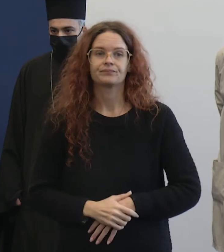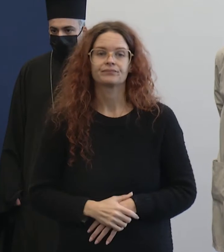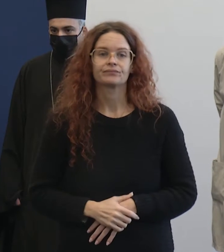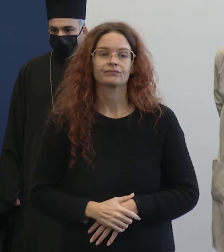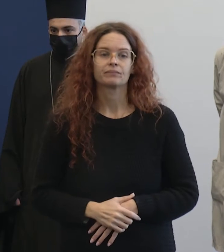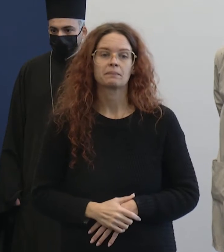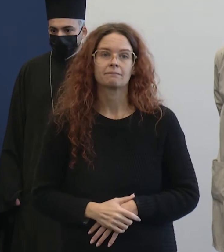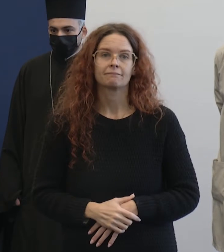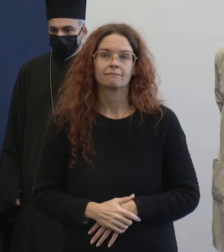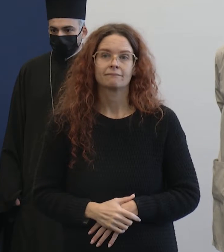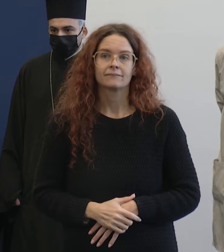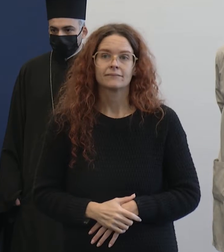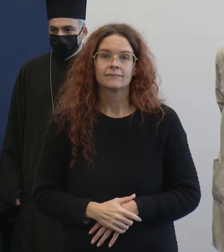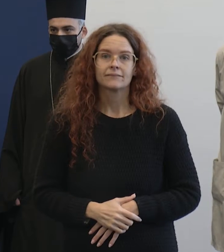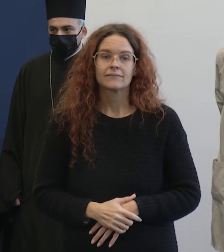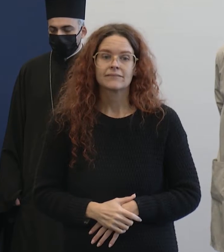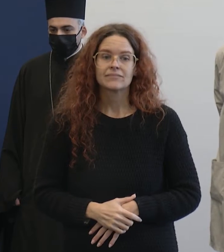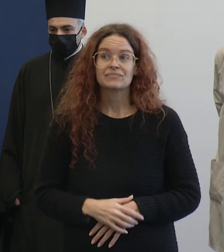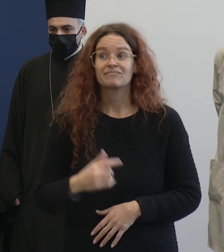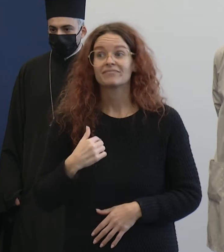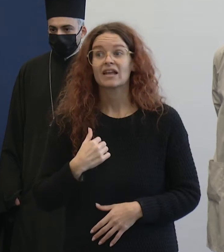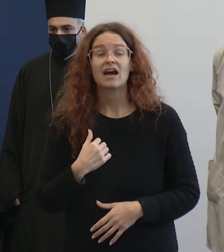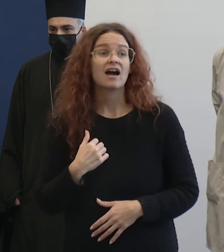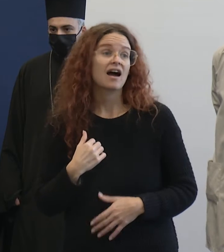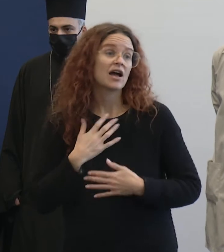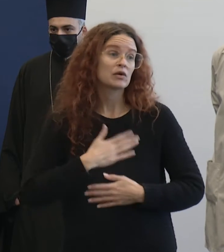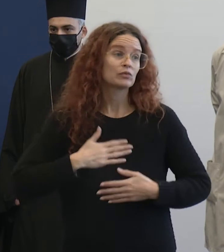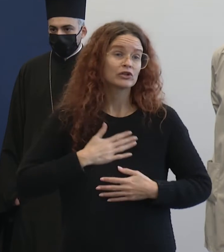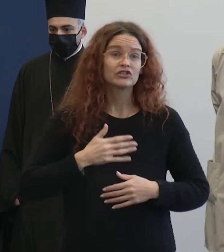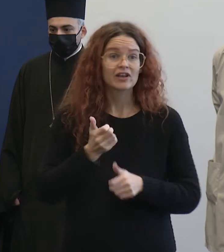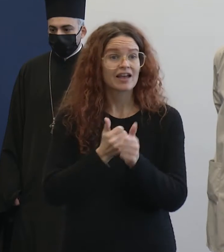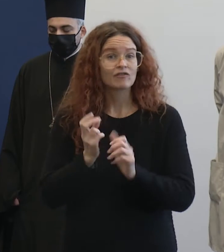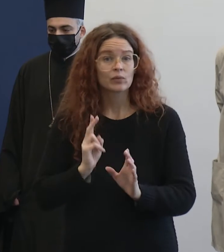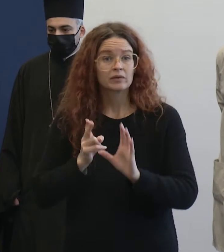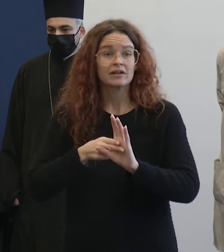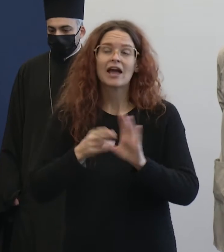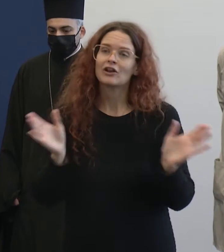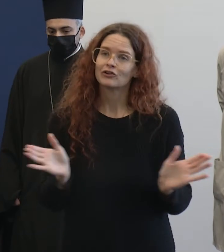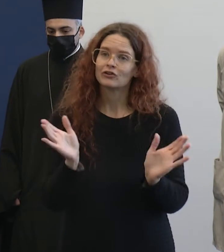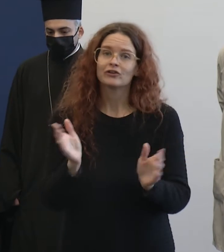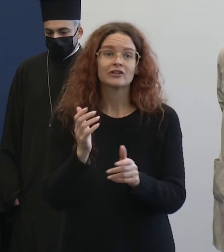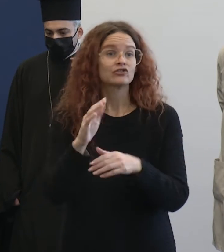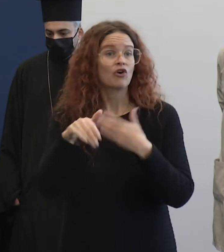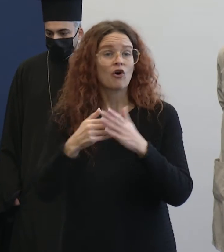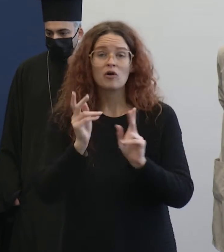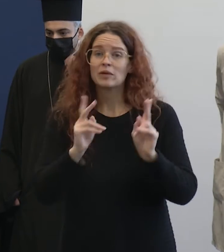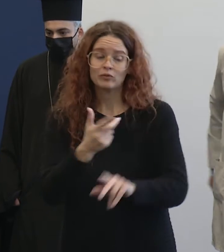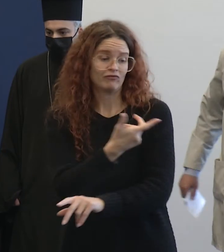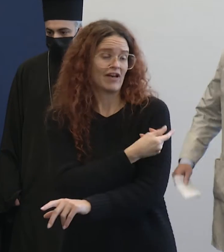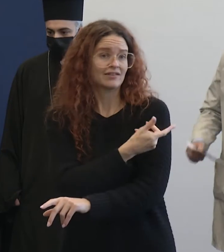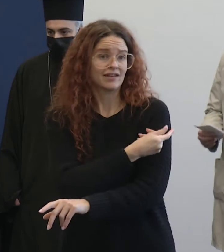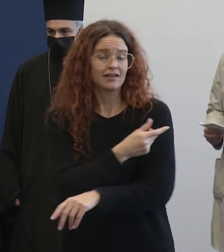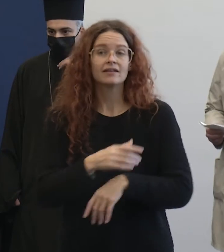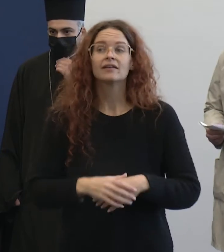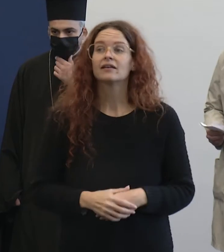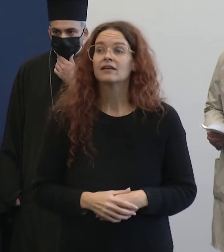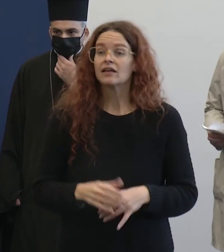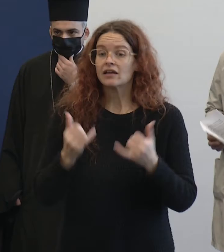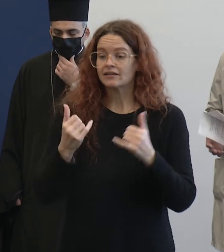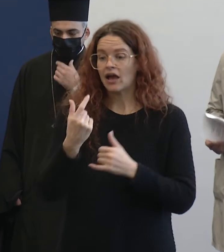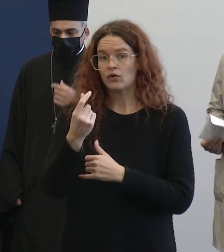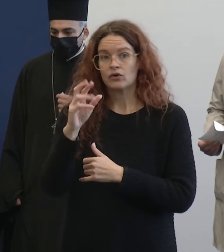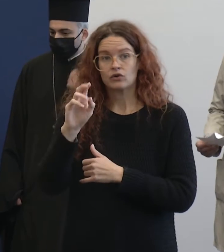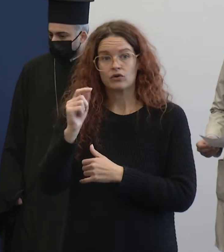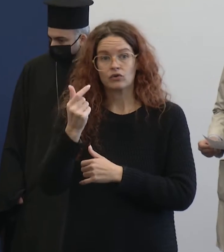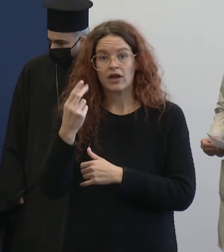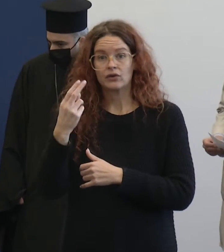833-308-1988. So I just want to say appreciate everyone's participation and encourage everyone to get their shots. And so now Greg Hun,